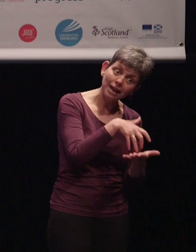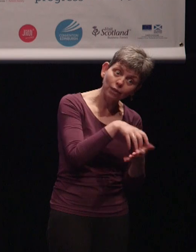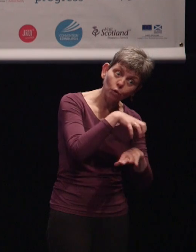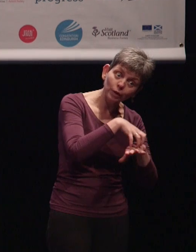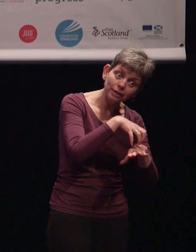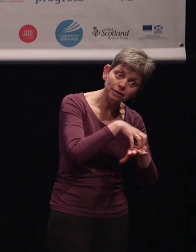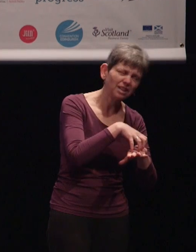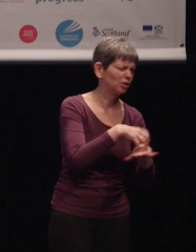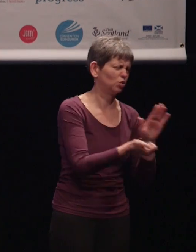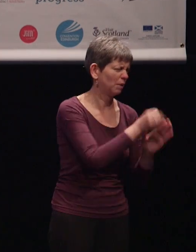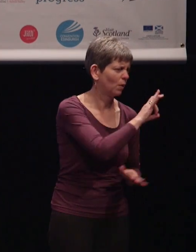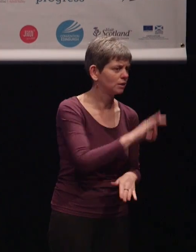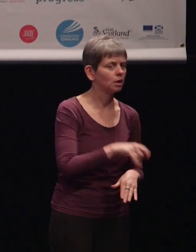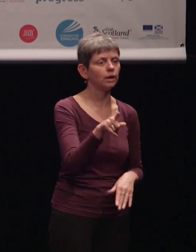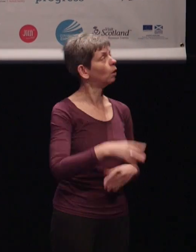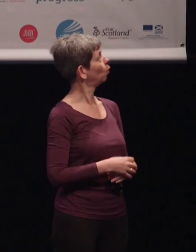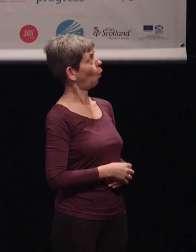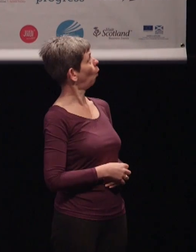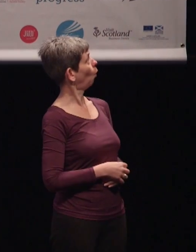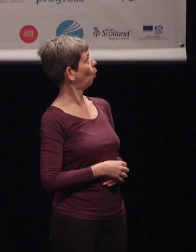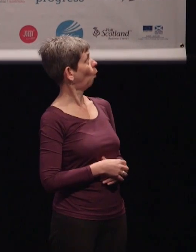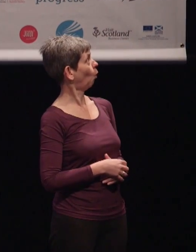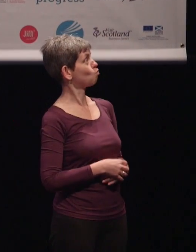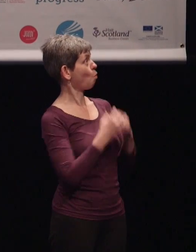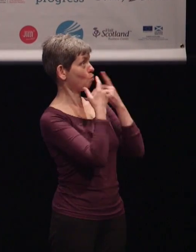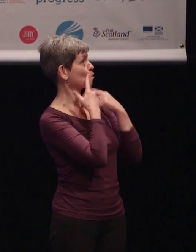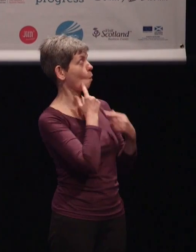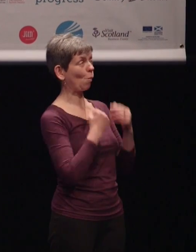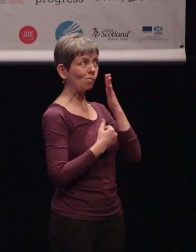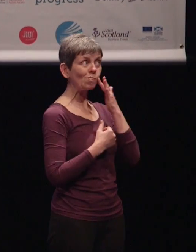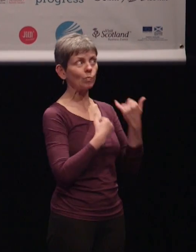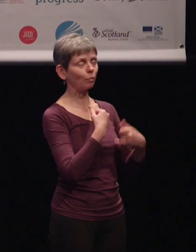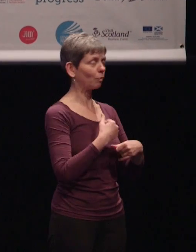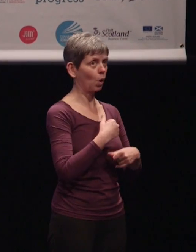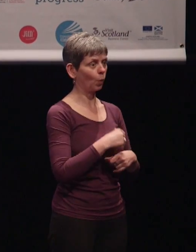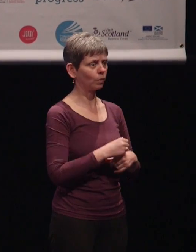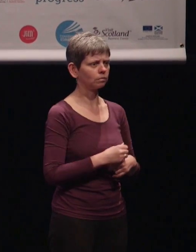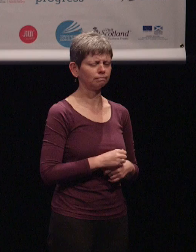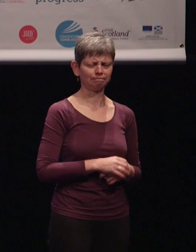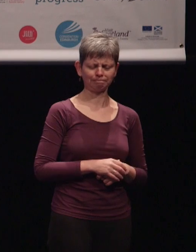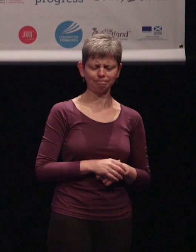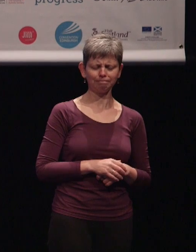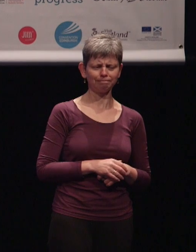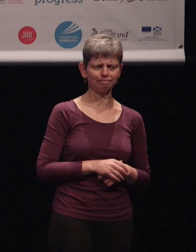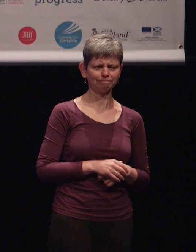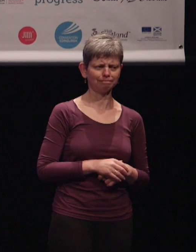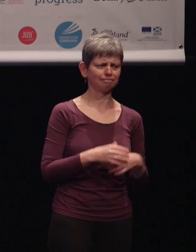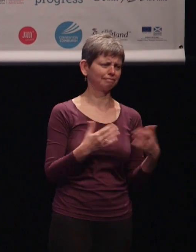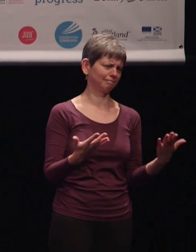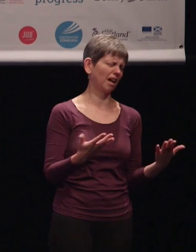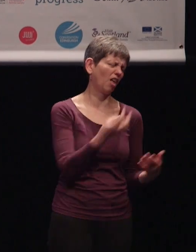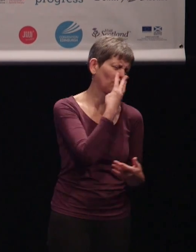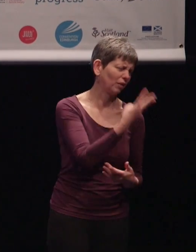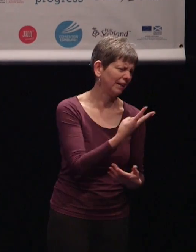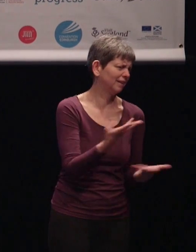cookies? And he said, no, with the mouth full of cookies. I was not upset because he was 3 years old.